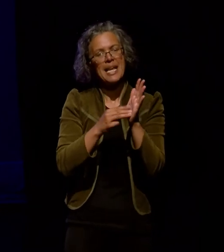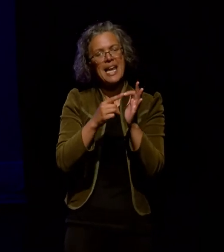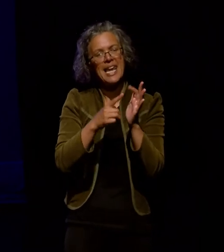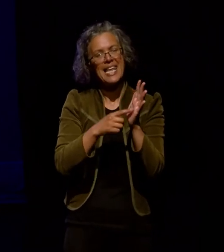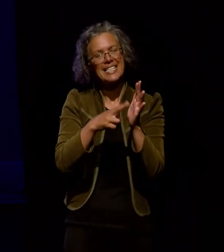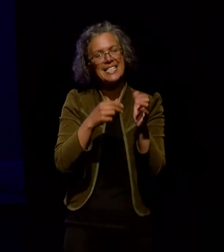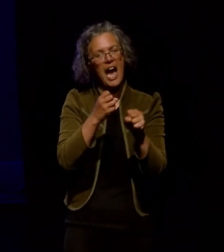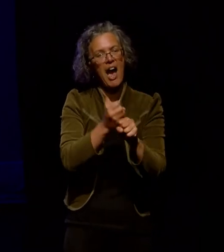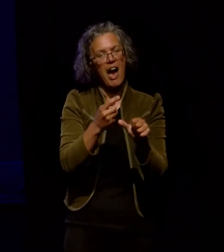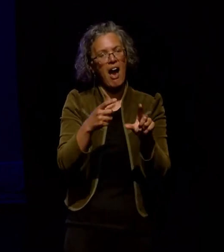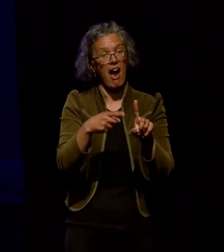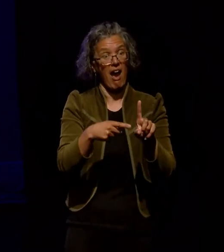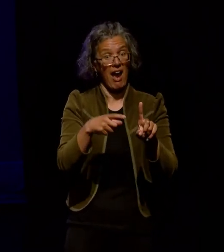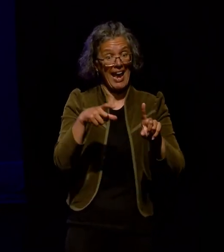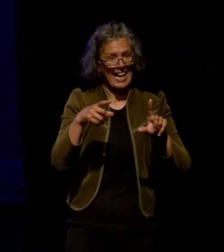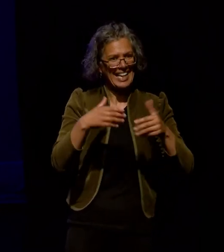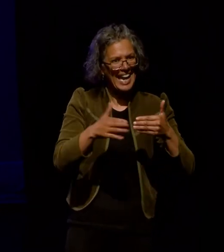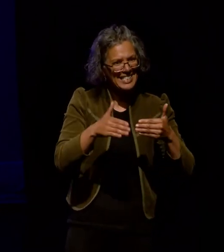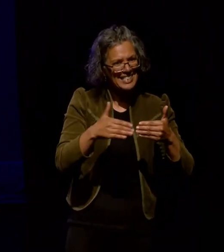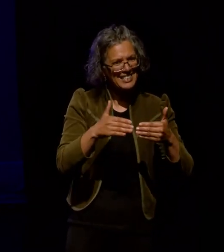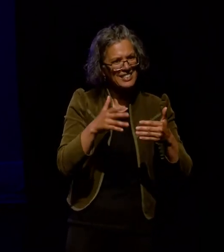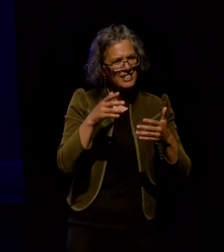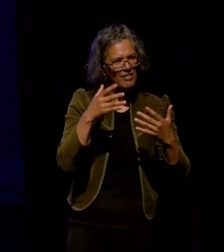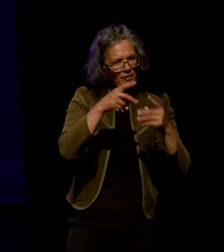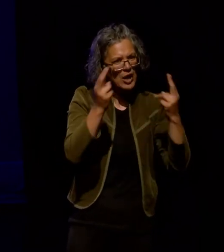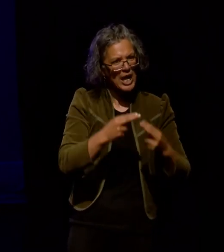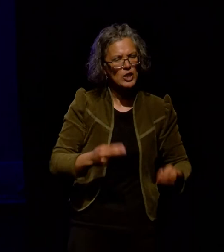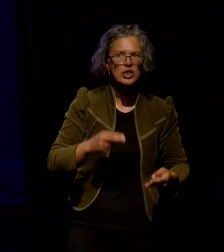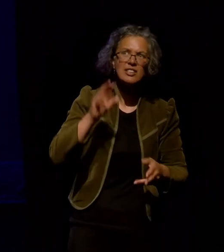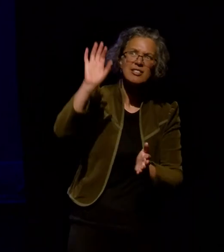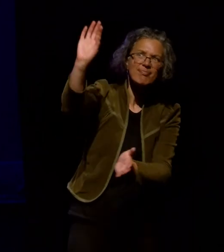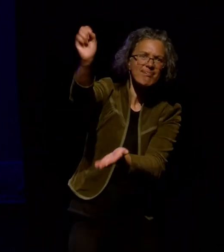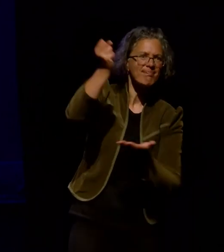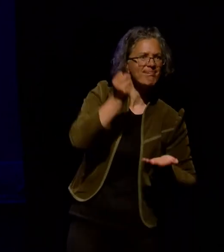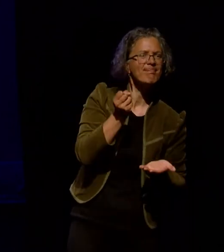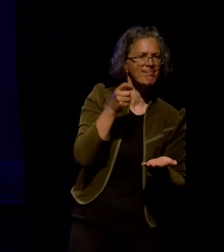initiative to develop emerging library leaders.